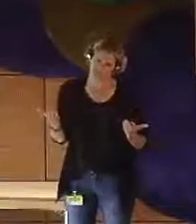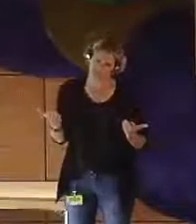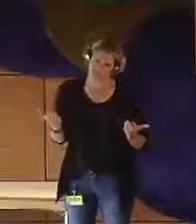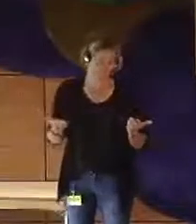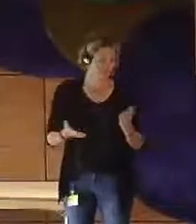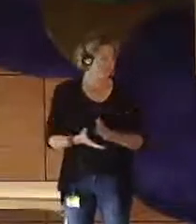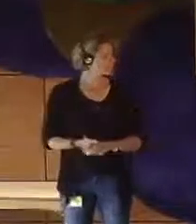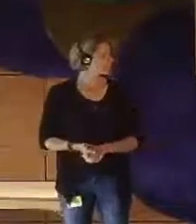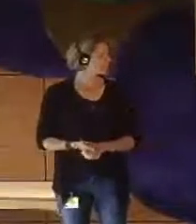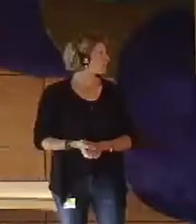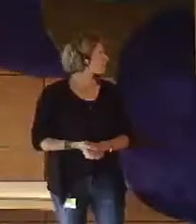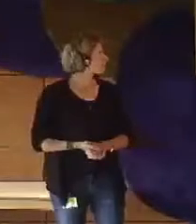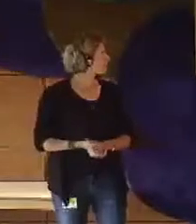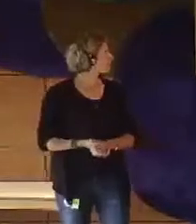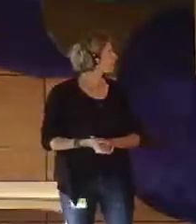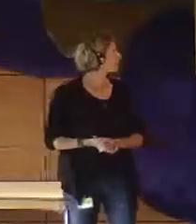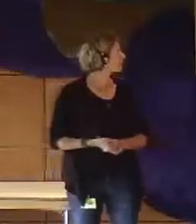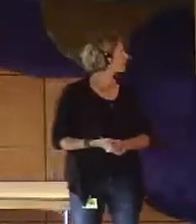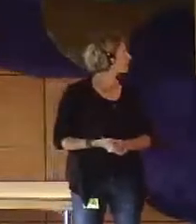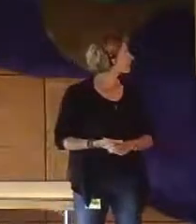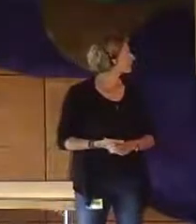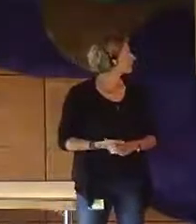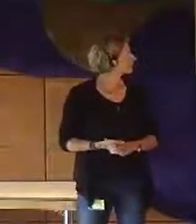So my